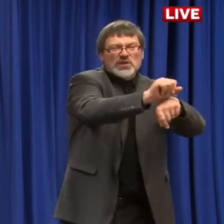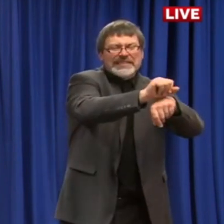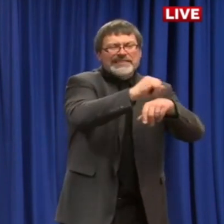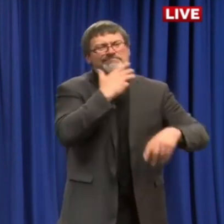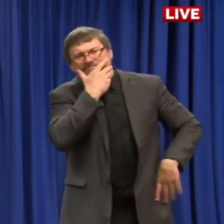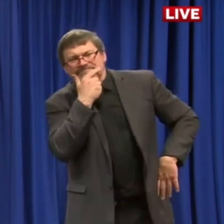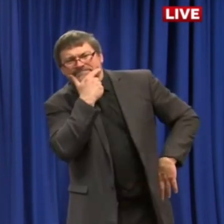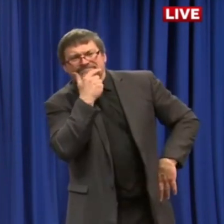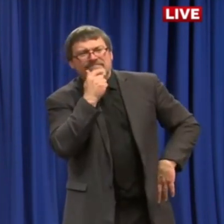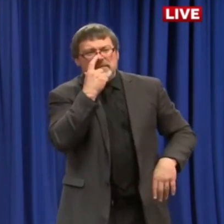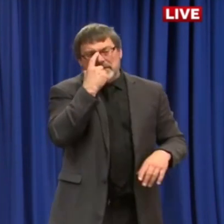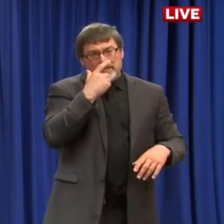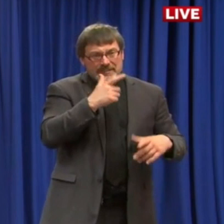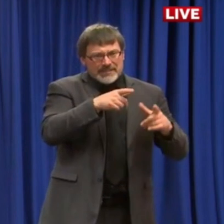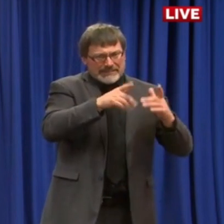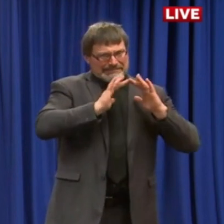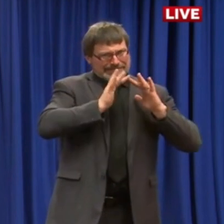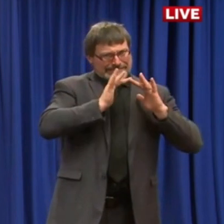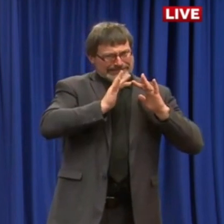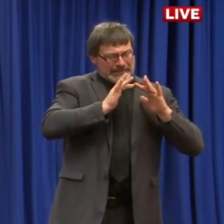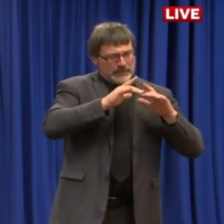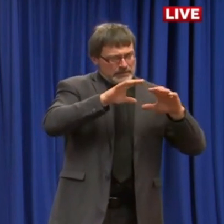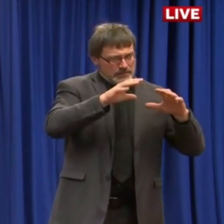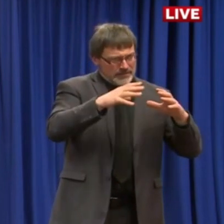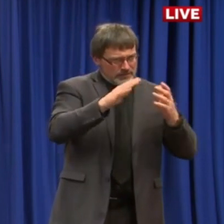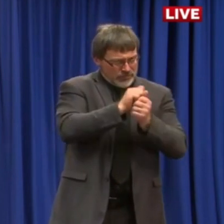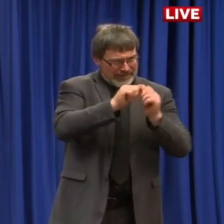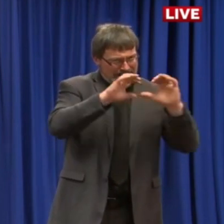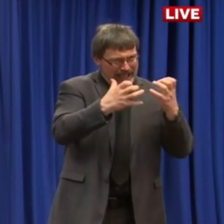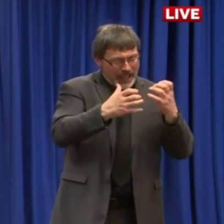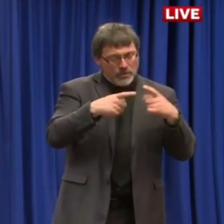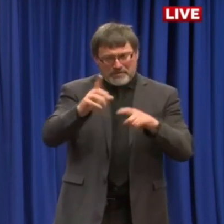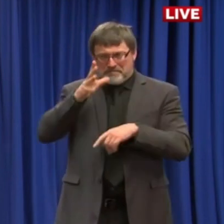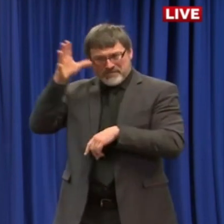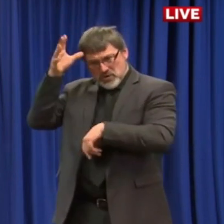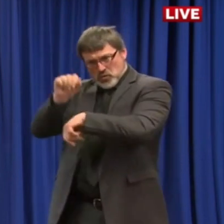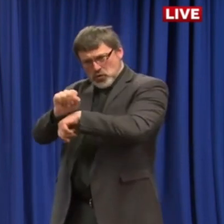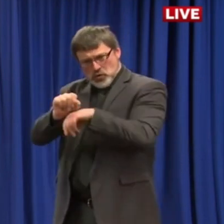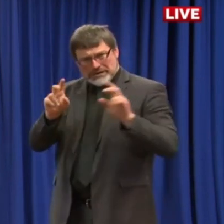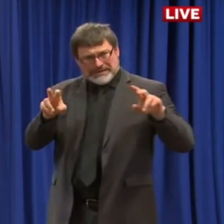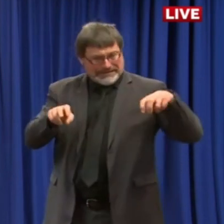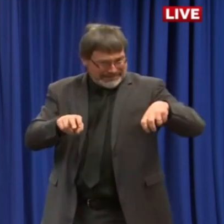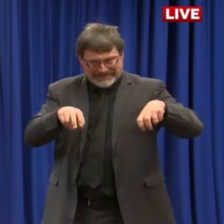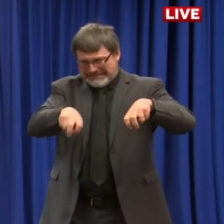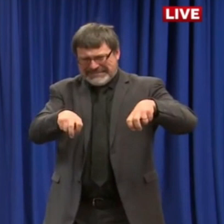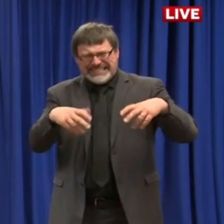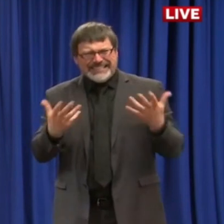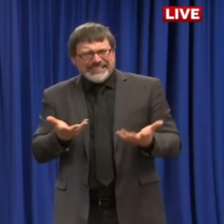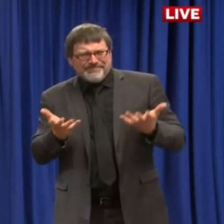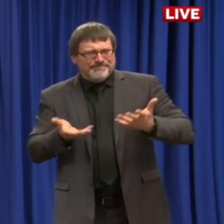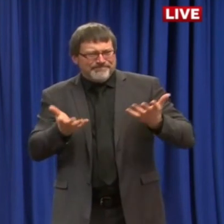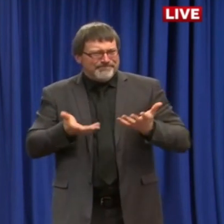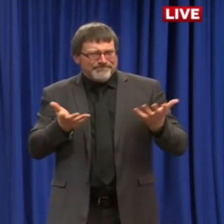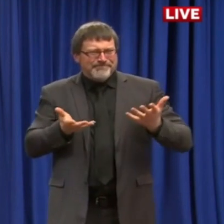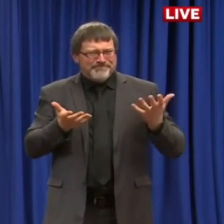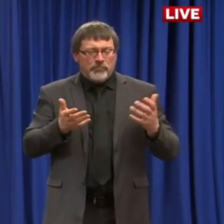are at the office or something like that, for those who are going to work right now. There's so many strains on the system. I think what we're going to